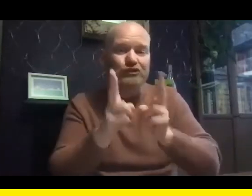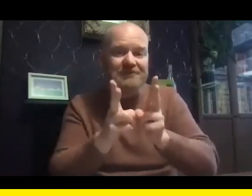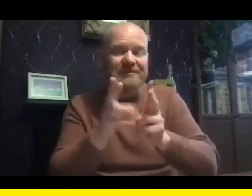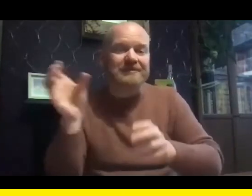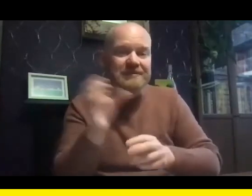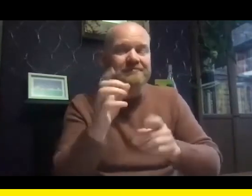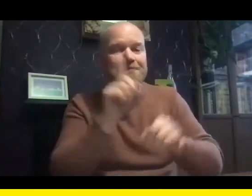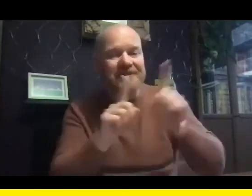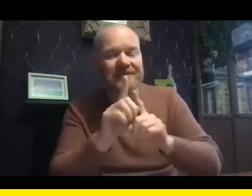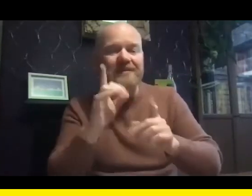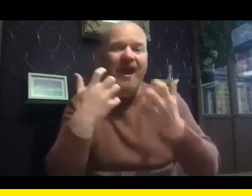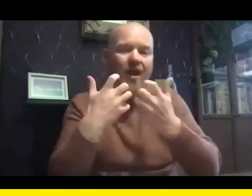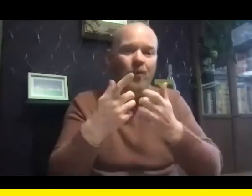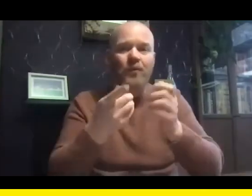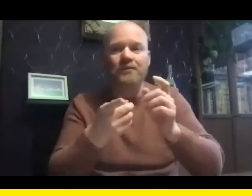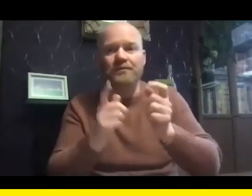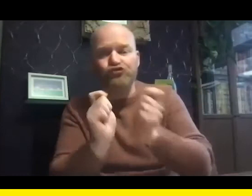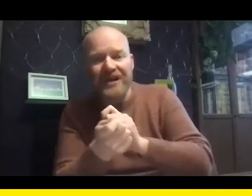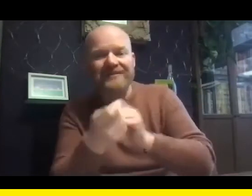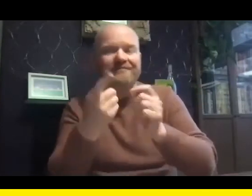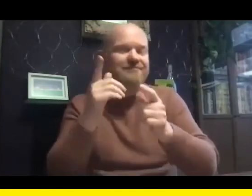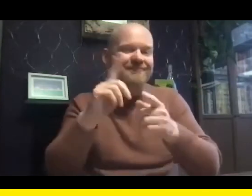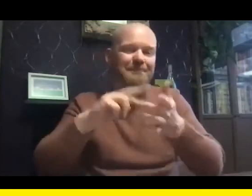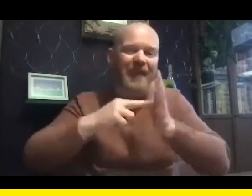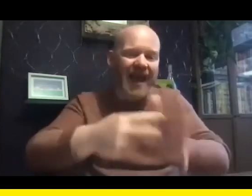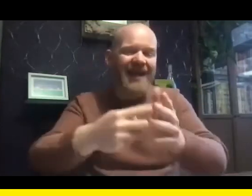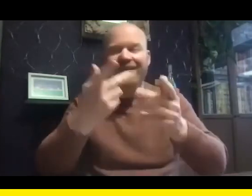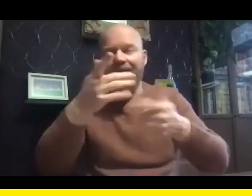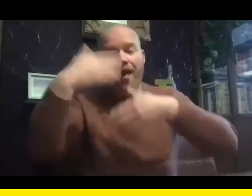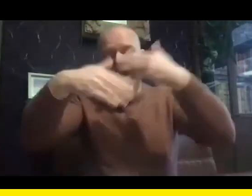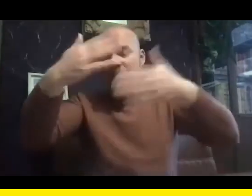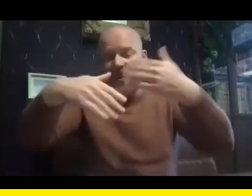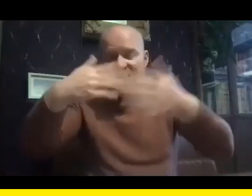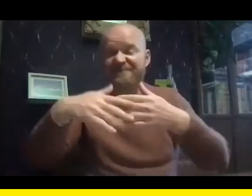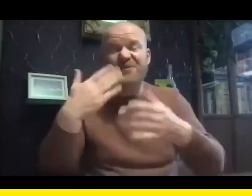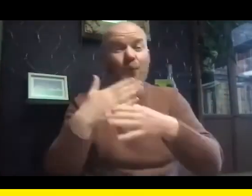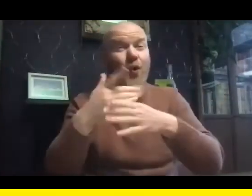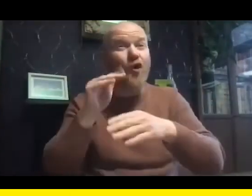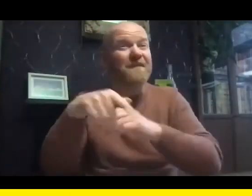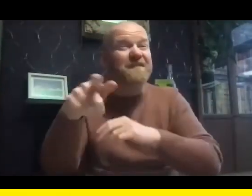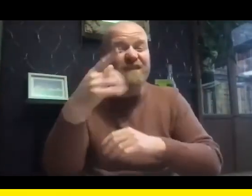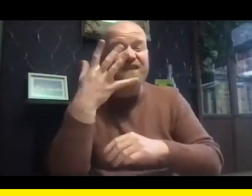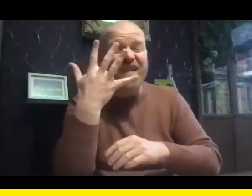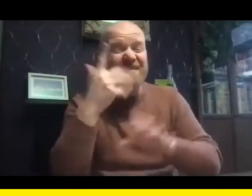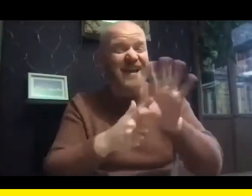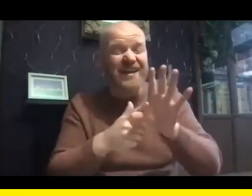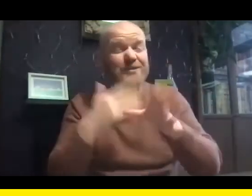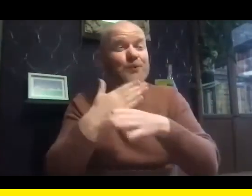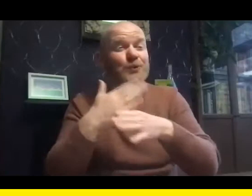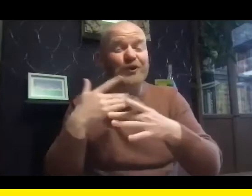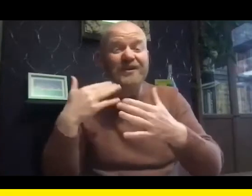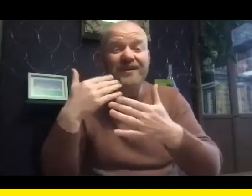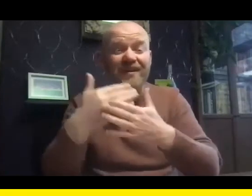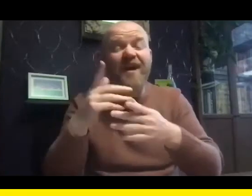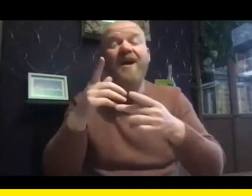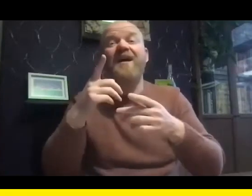happy. So I would have an interpreter on a regular basis. If change of plans, change of shifts,